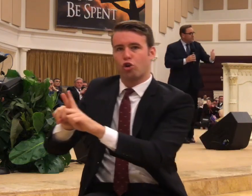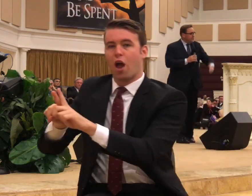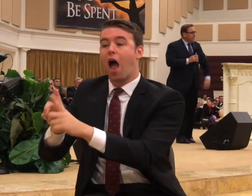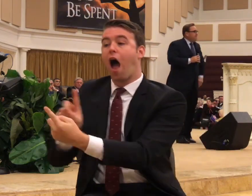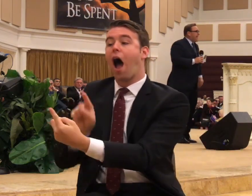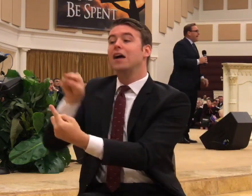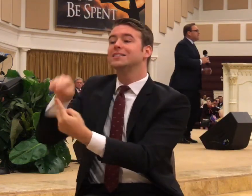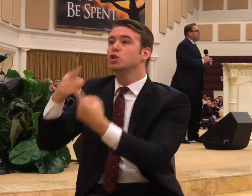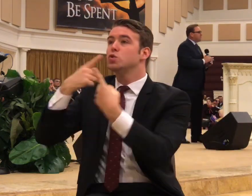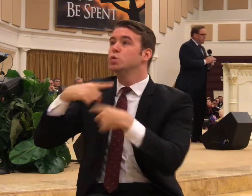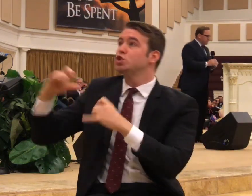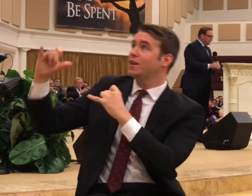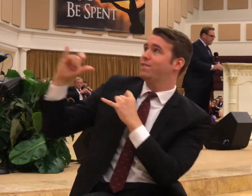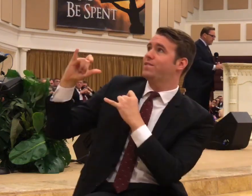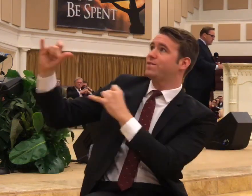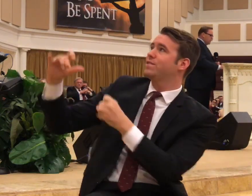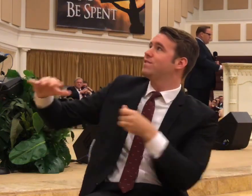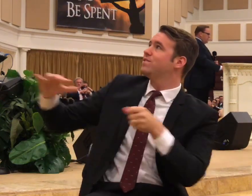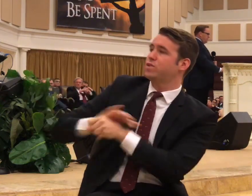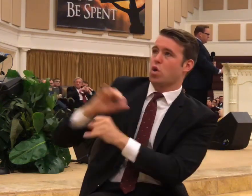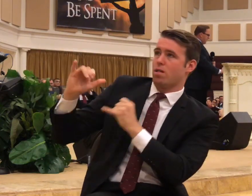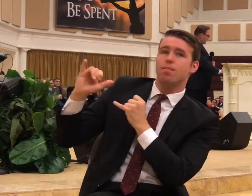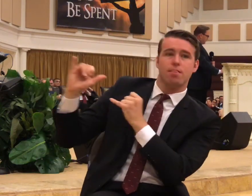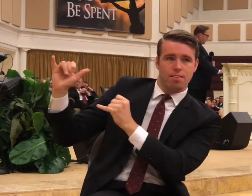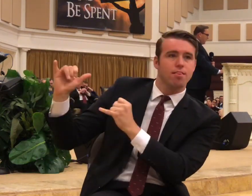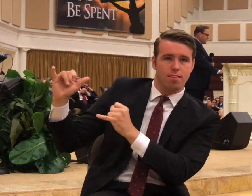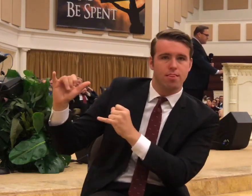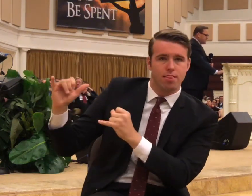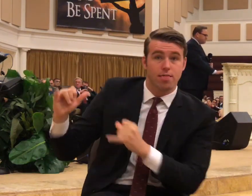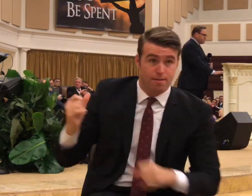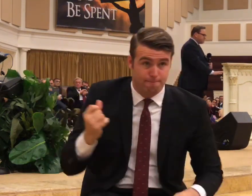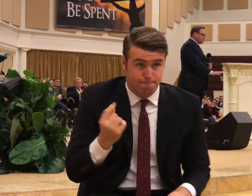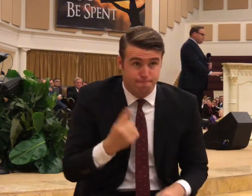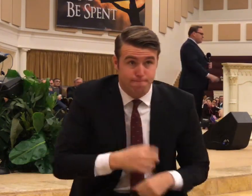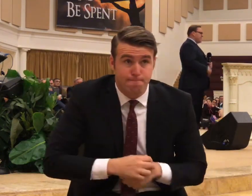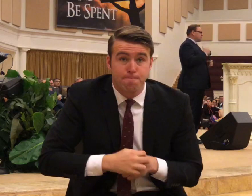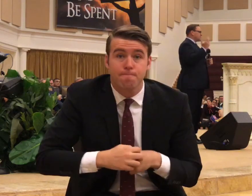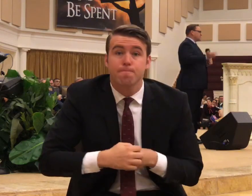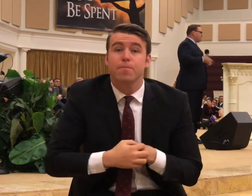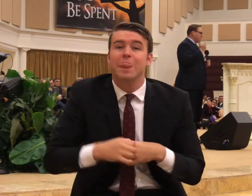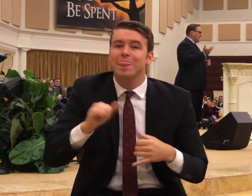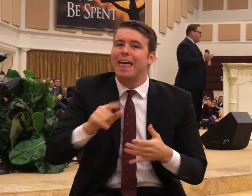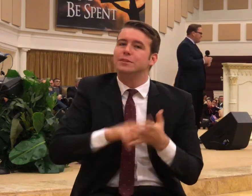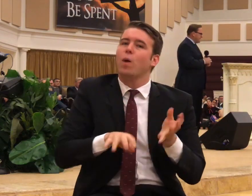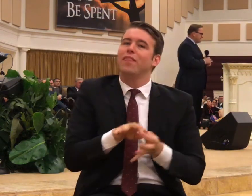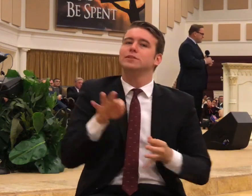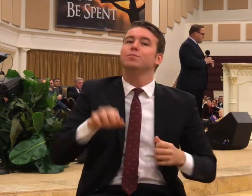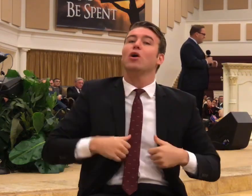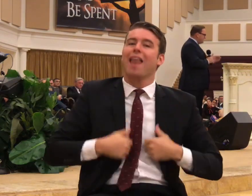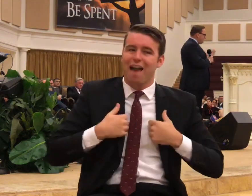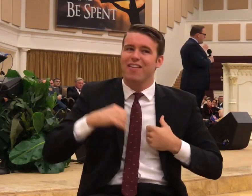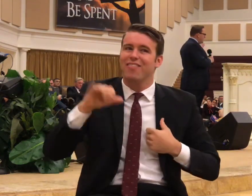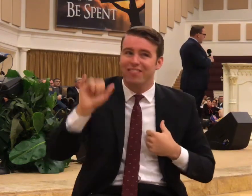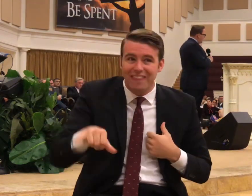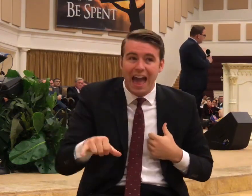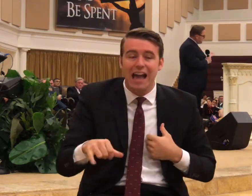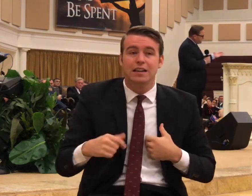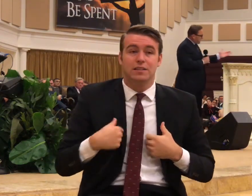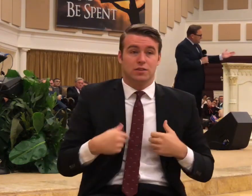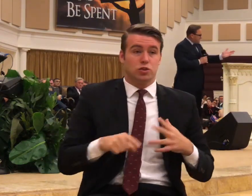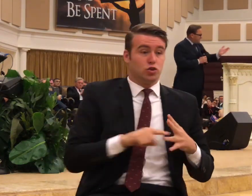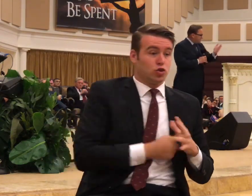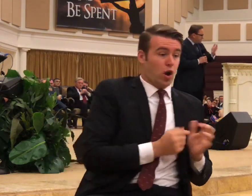till you achieve that fullness, the stature of Christ. That's what spirit life is. It's that moving